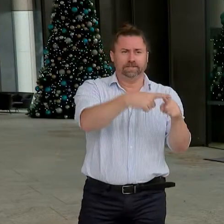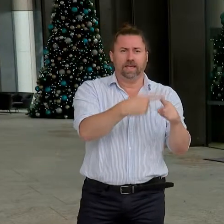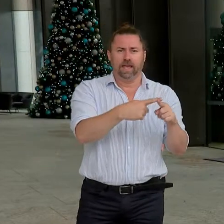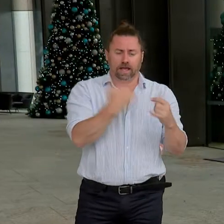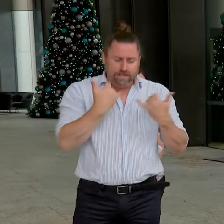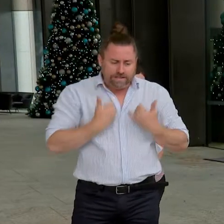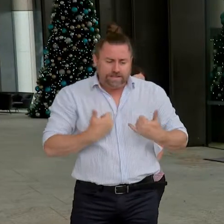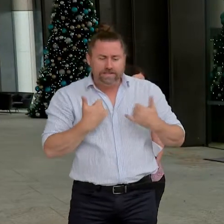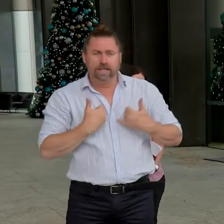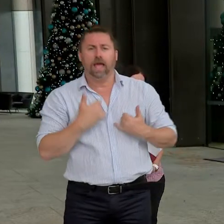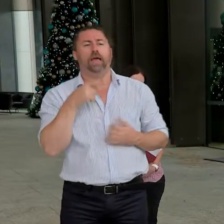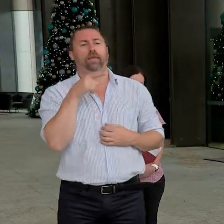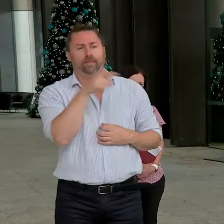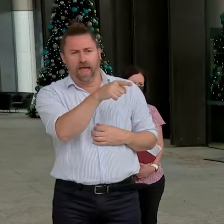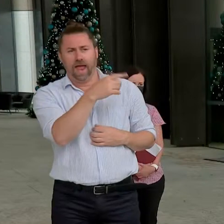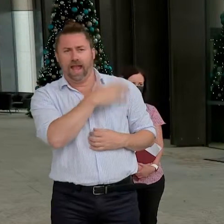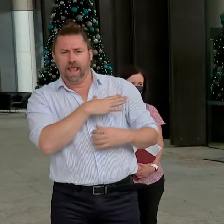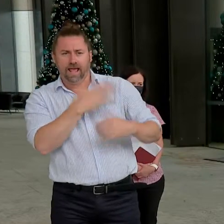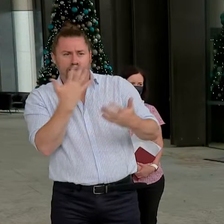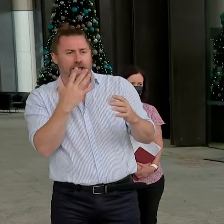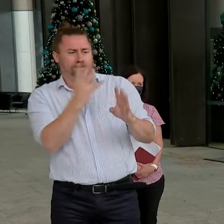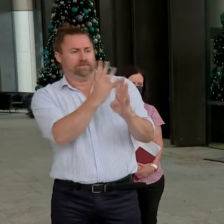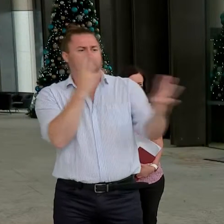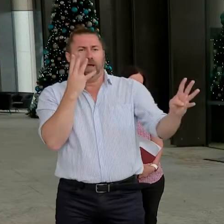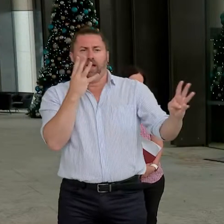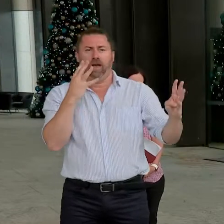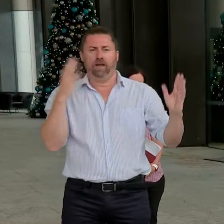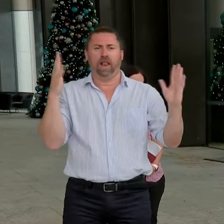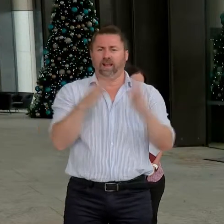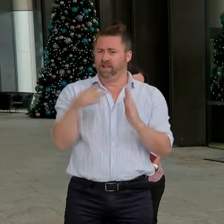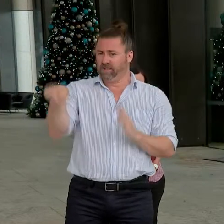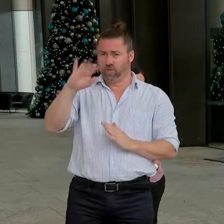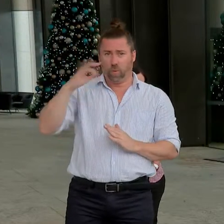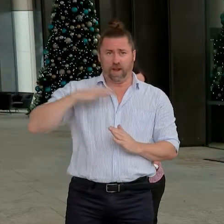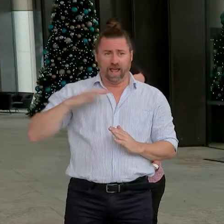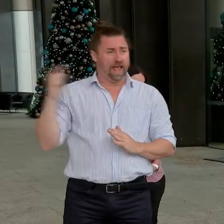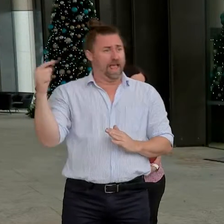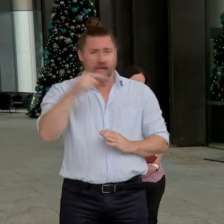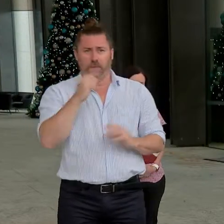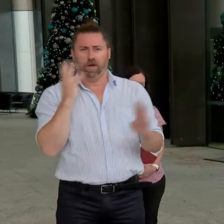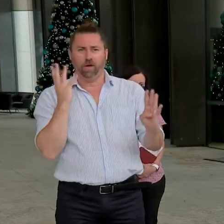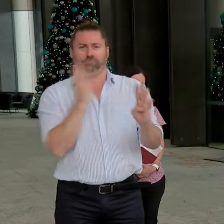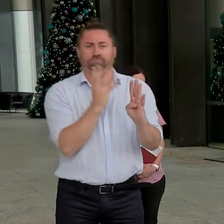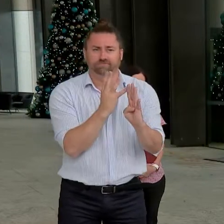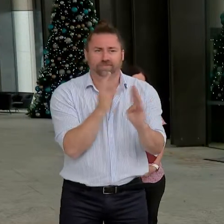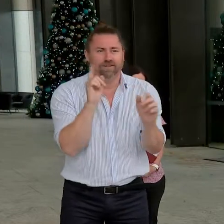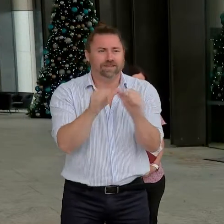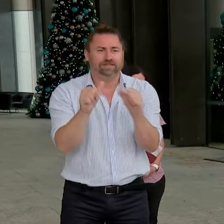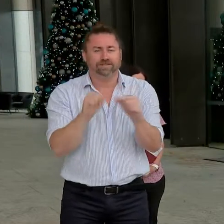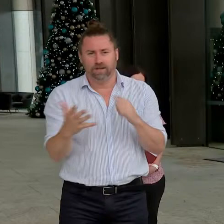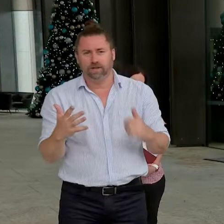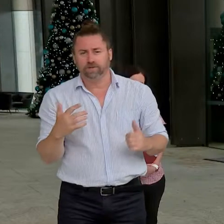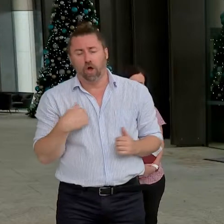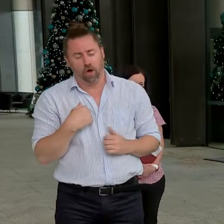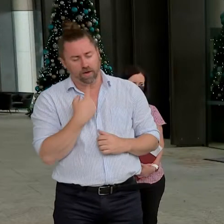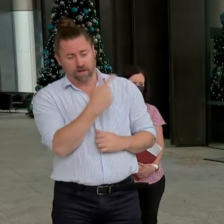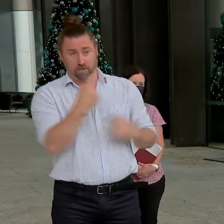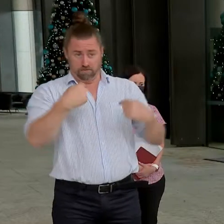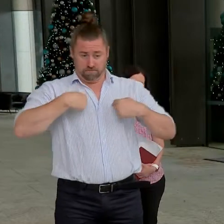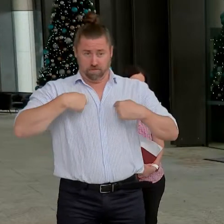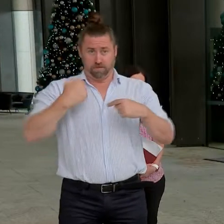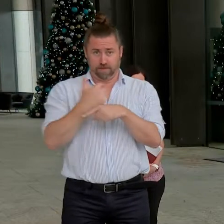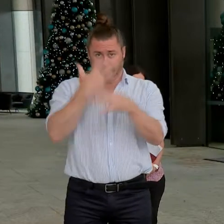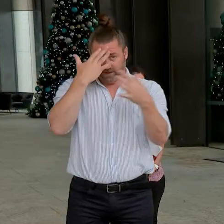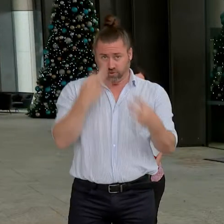and who, for other reasons, who require testing. But I have given the strong recommendation that this, based on the data that we